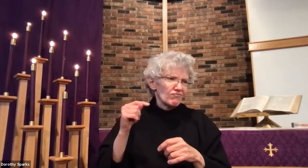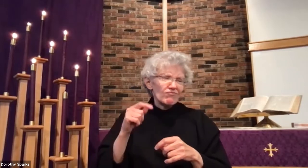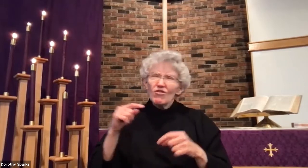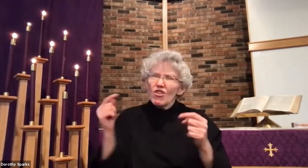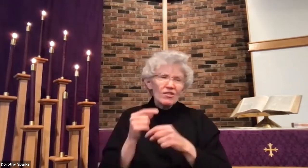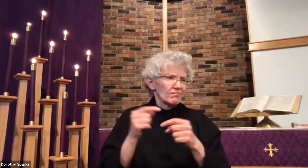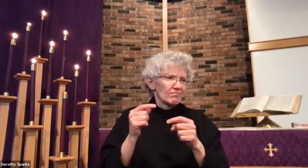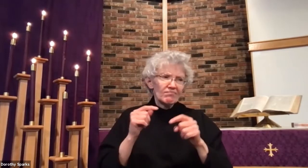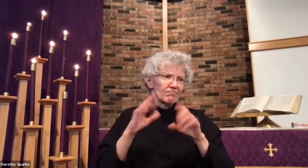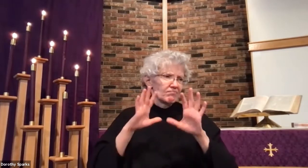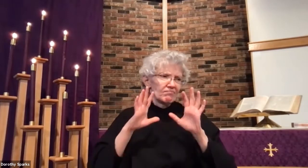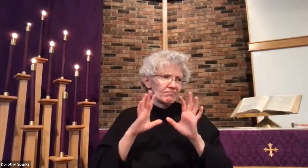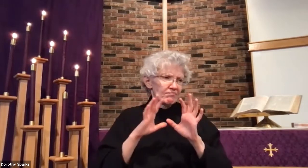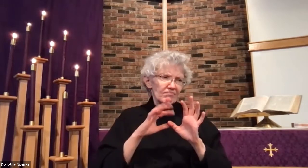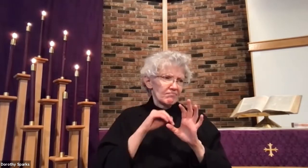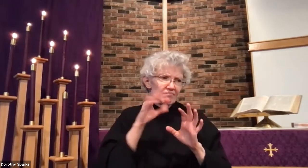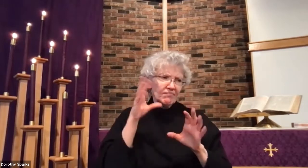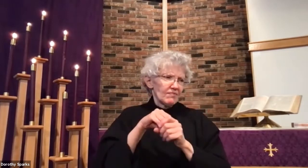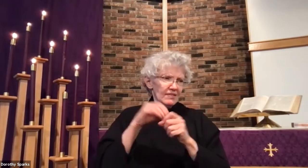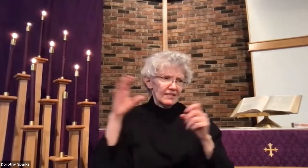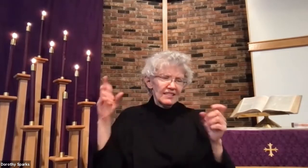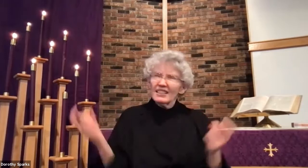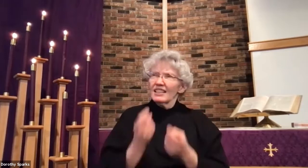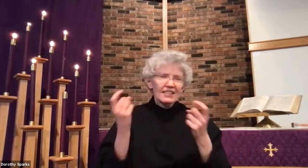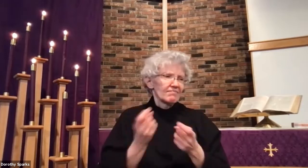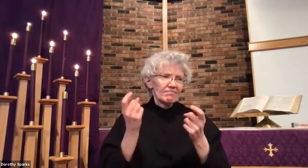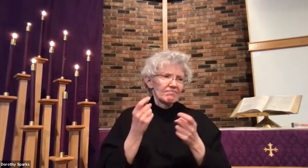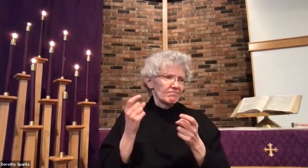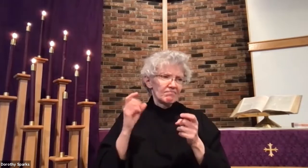Someone who despises those who act wickedly,